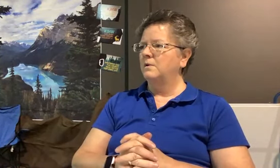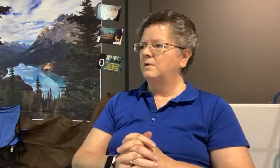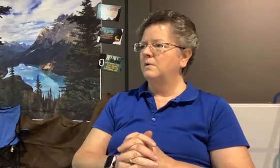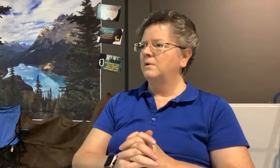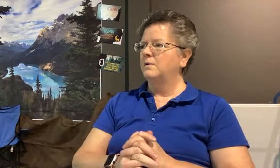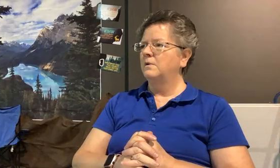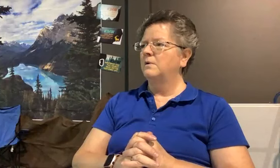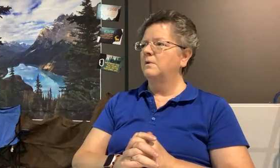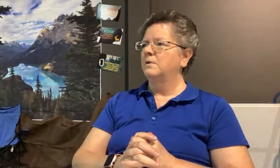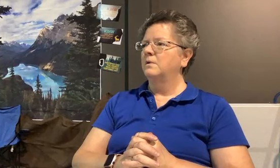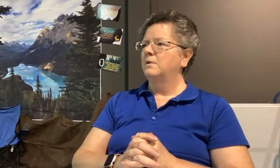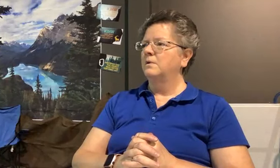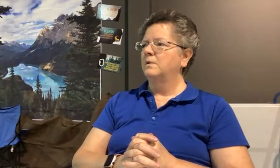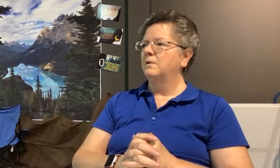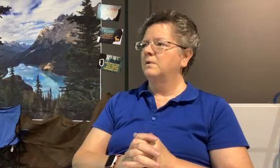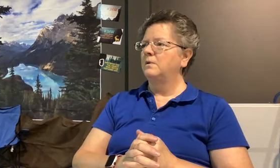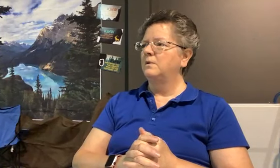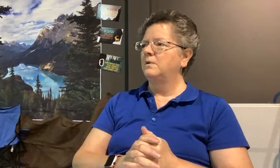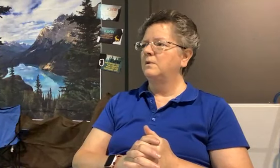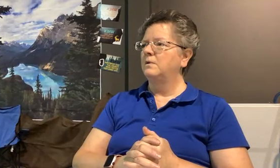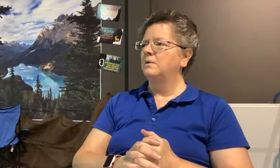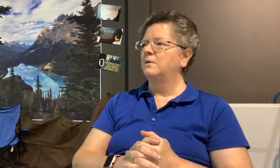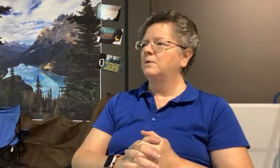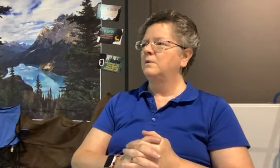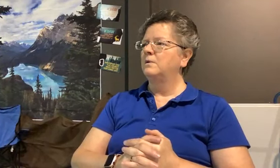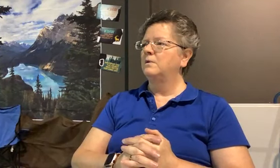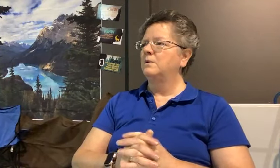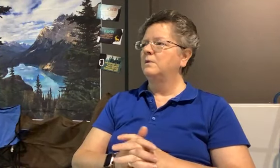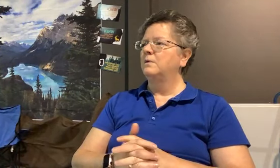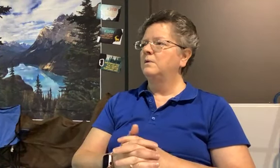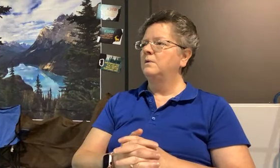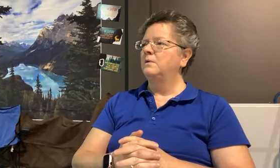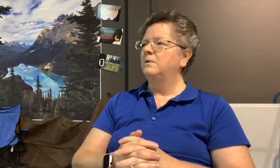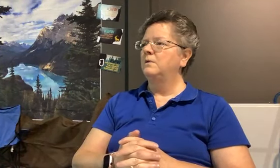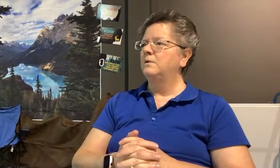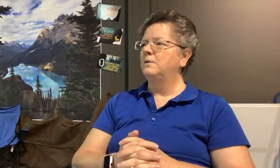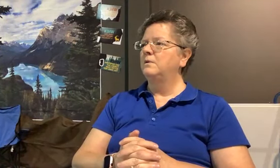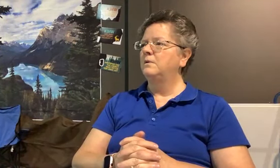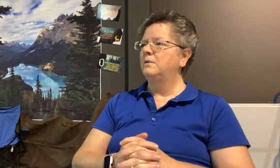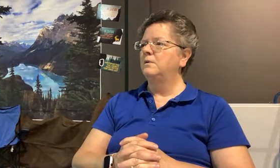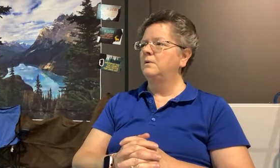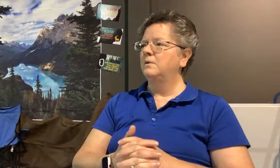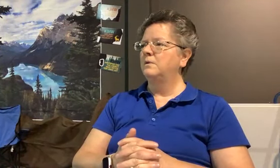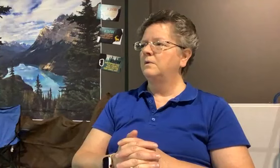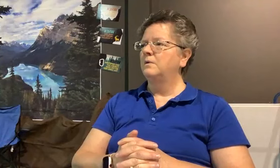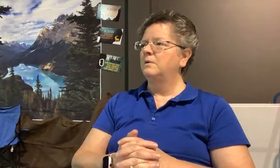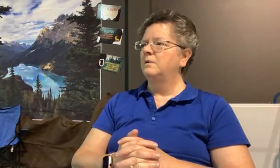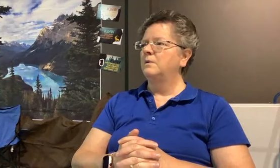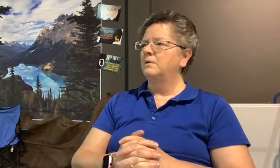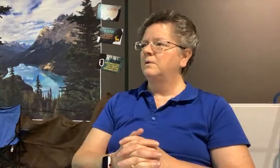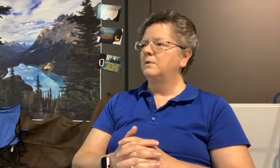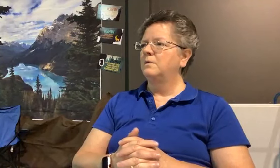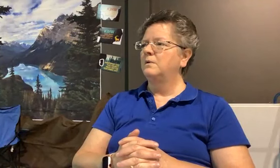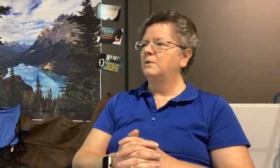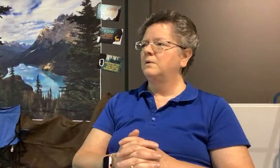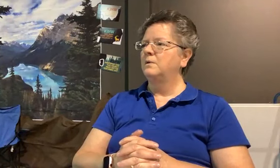happening, God's love is always there. When a group of people get together and pray for something, and that prayer is answered, that's